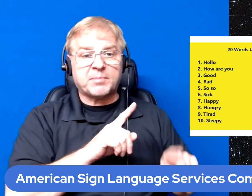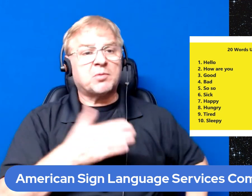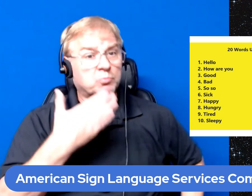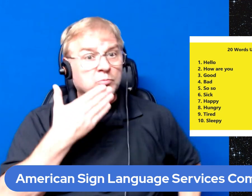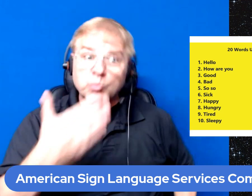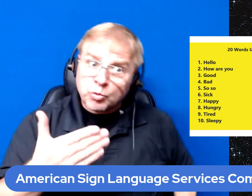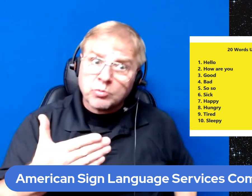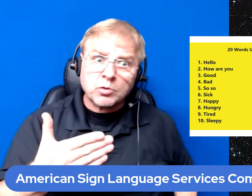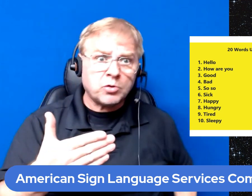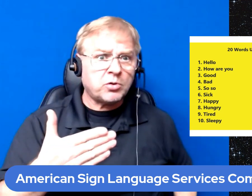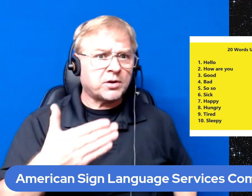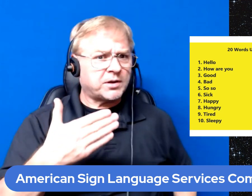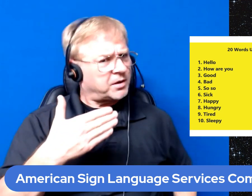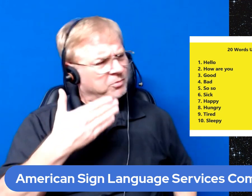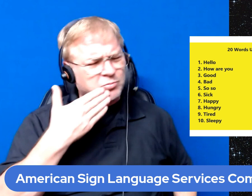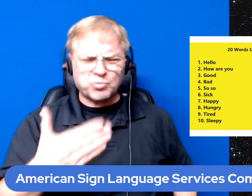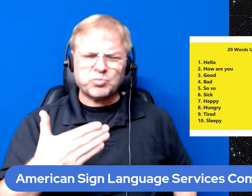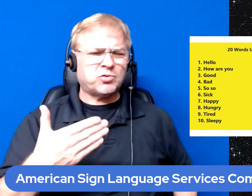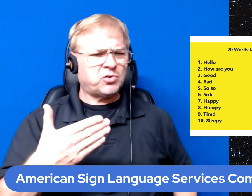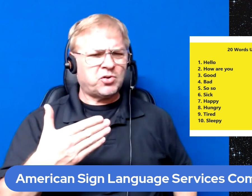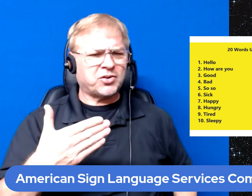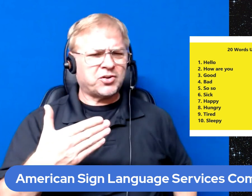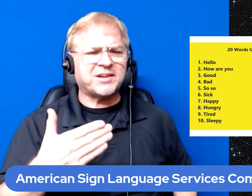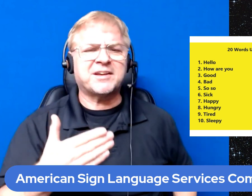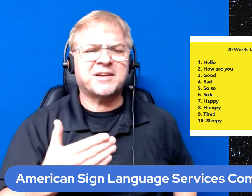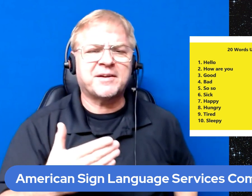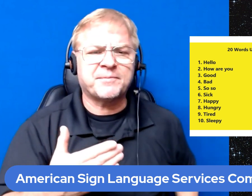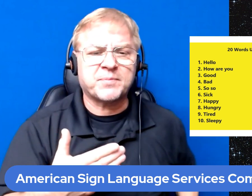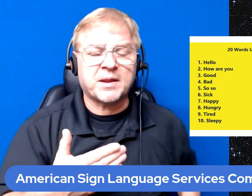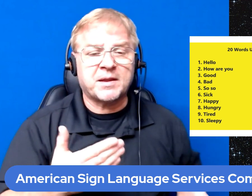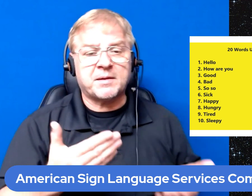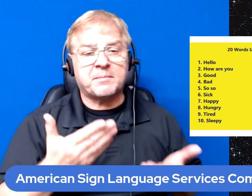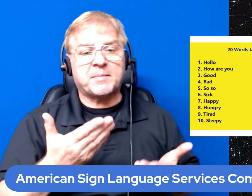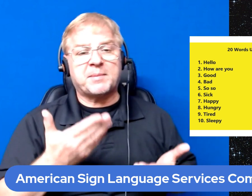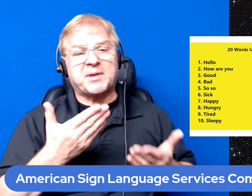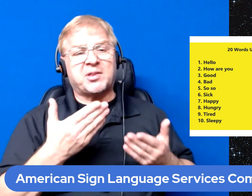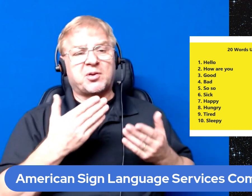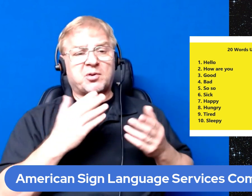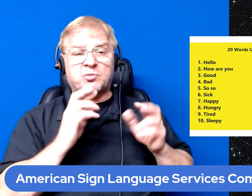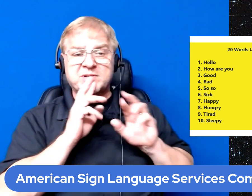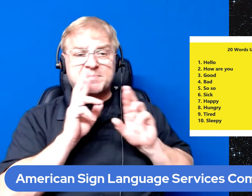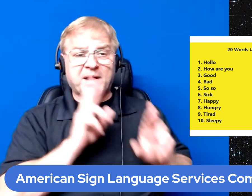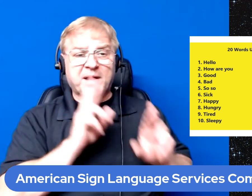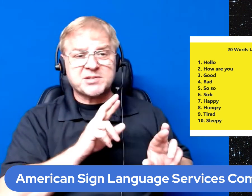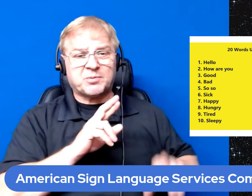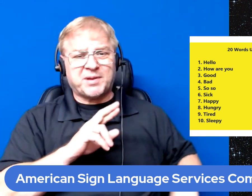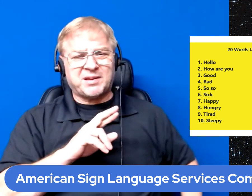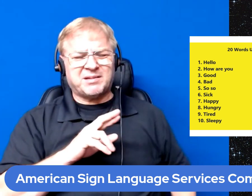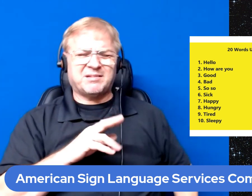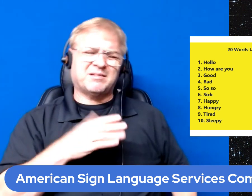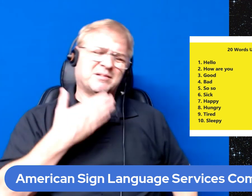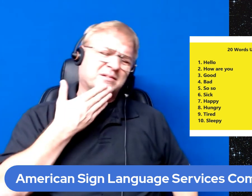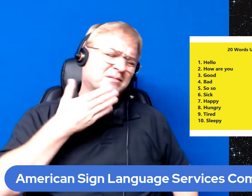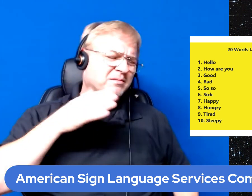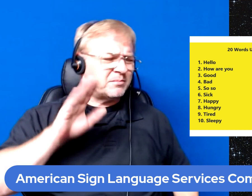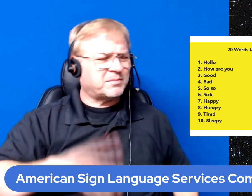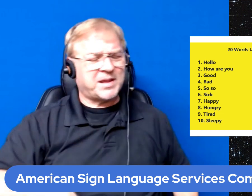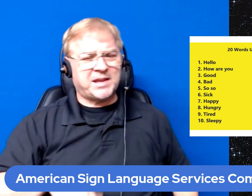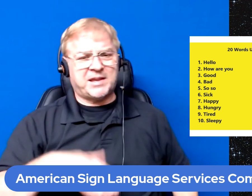be good, good. Maybe the response will be